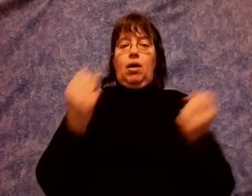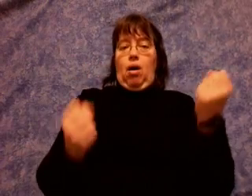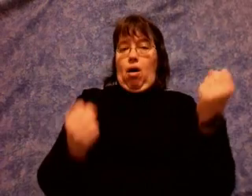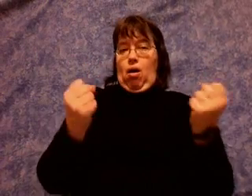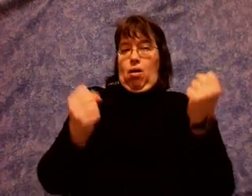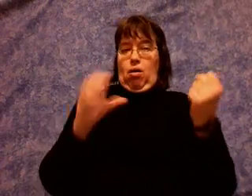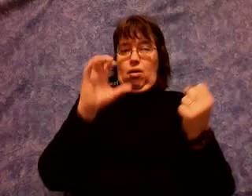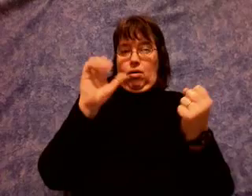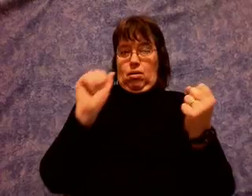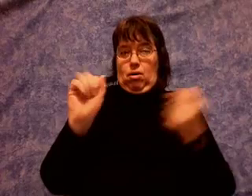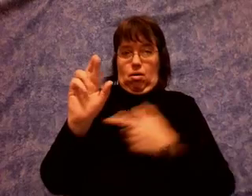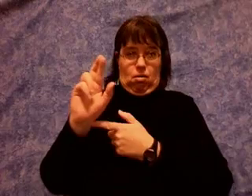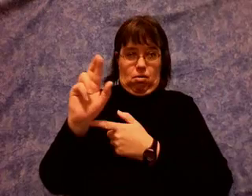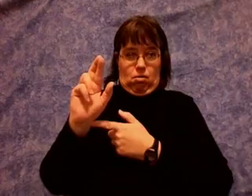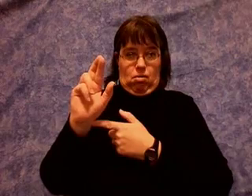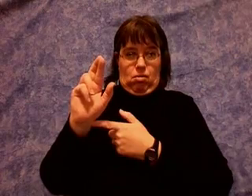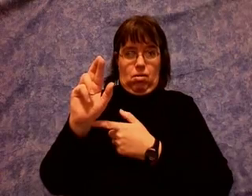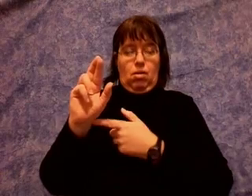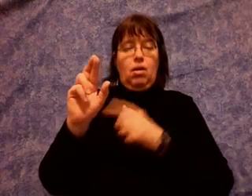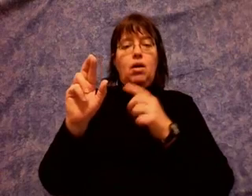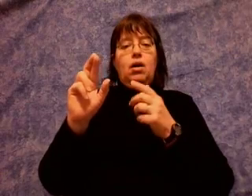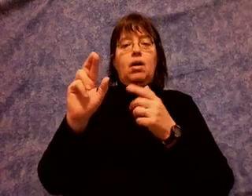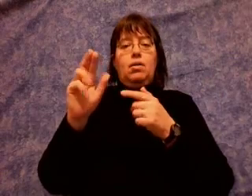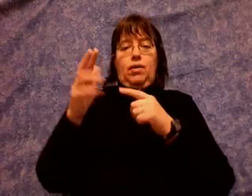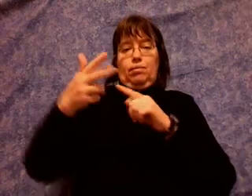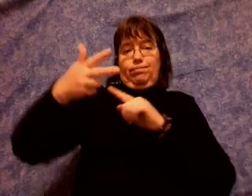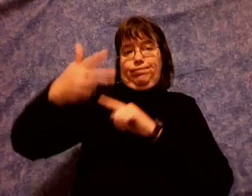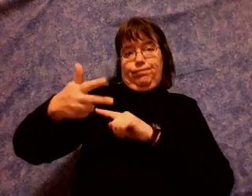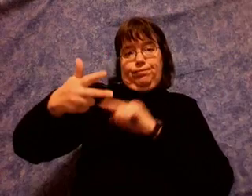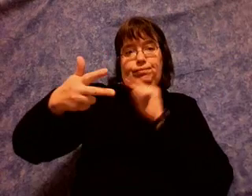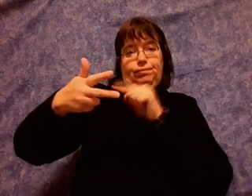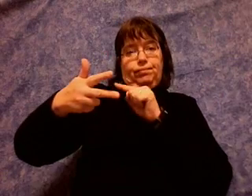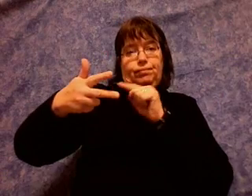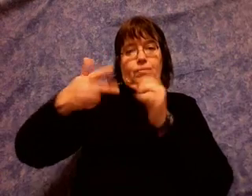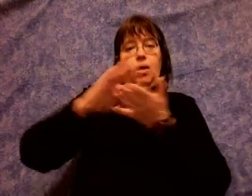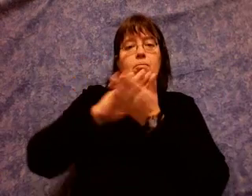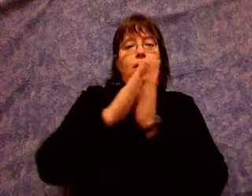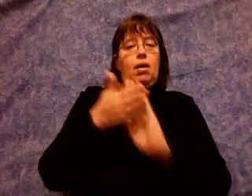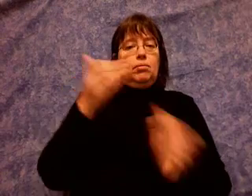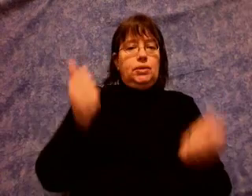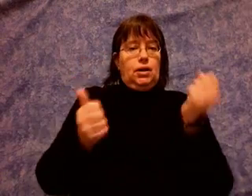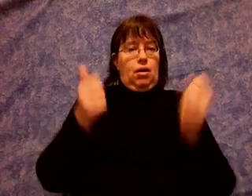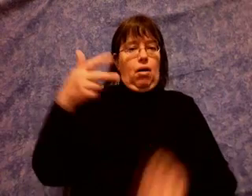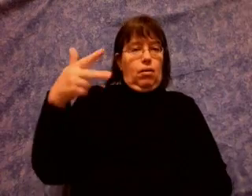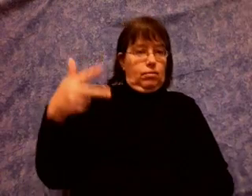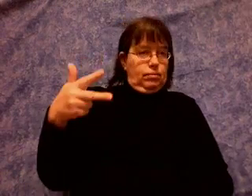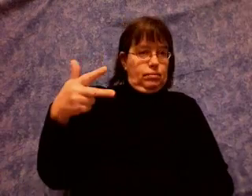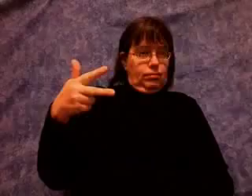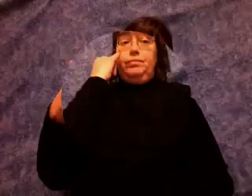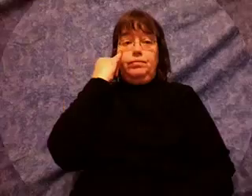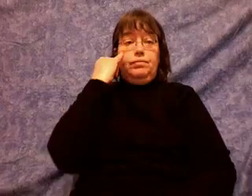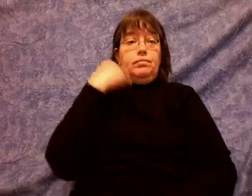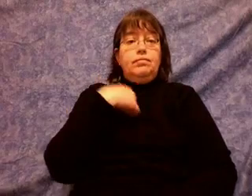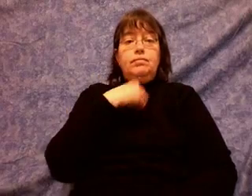to talk about a car. I might fingerspell car or sign car, and then I do this hand shape, the 3 hand shape,